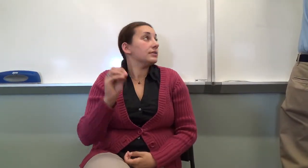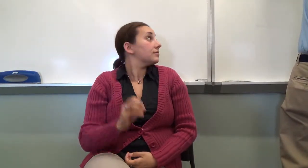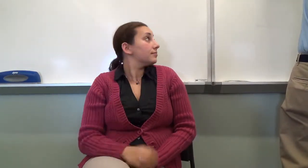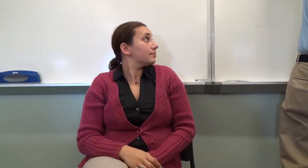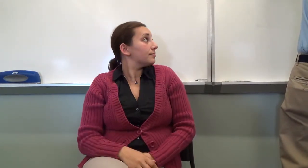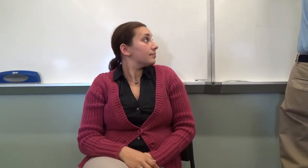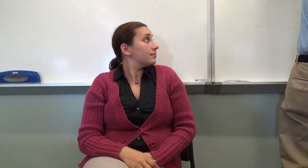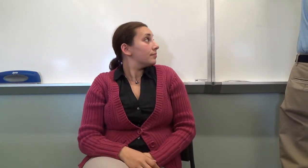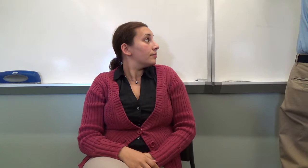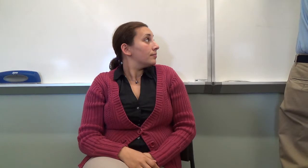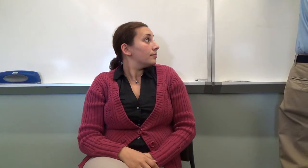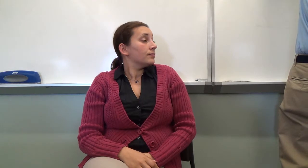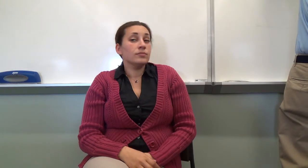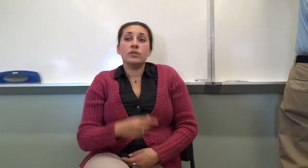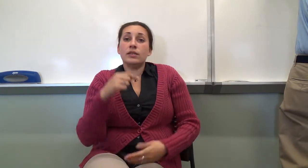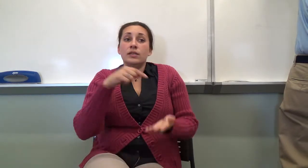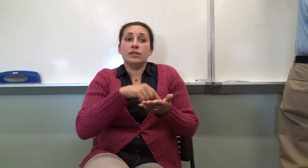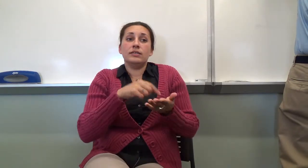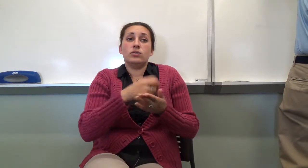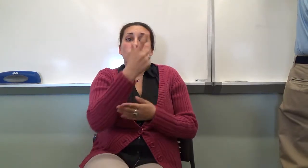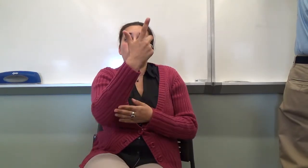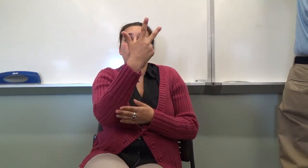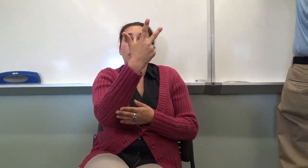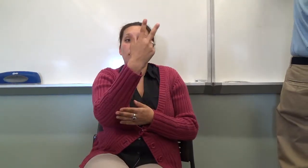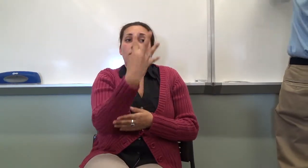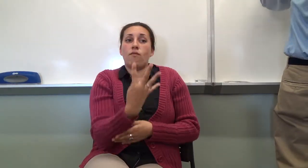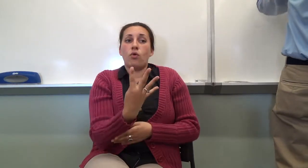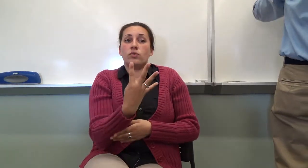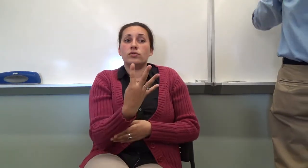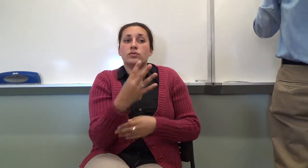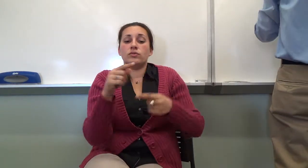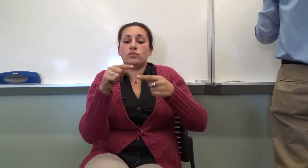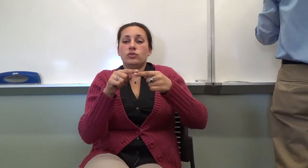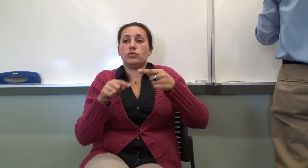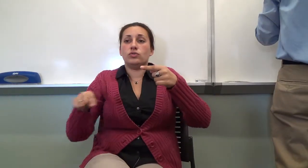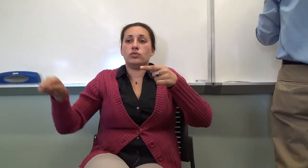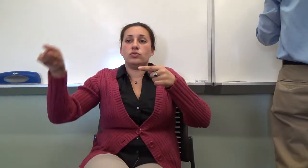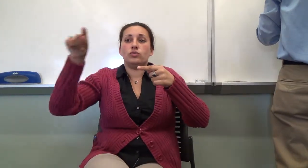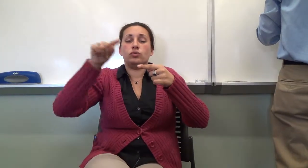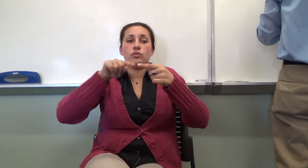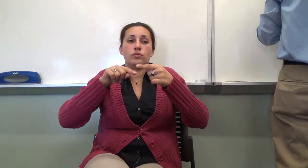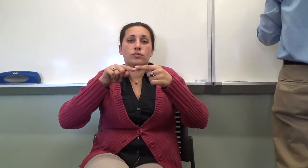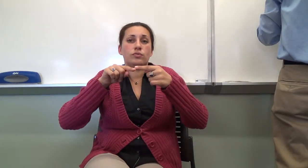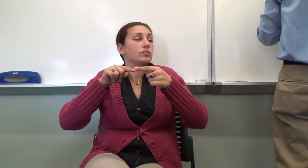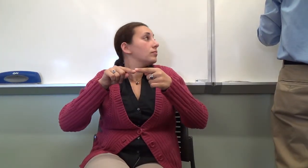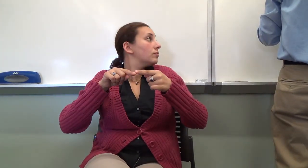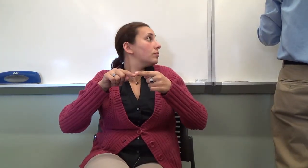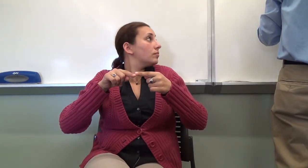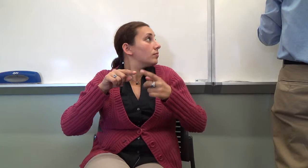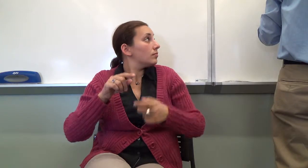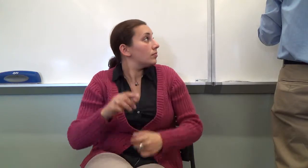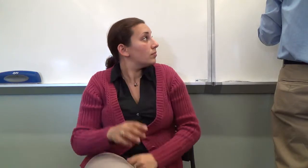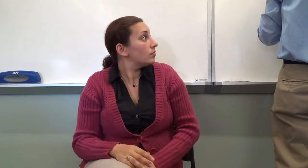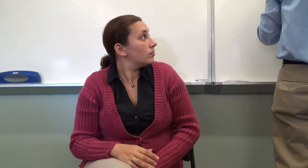here is 3/4 of a circle. So it goes like this.